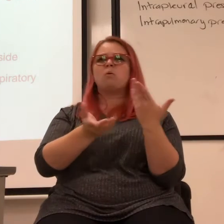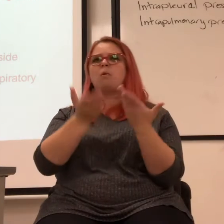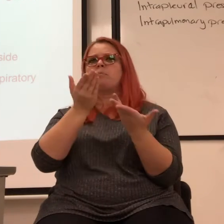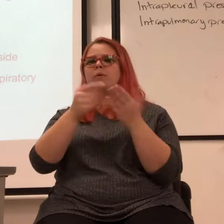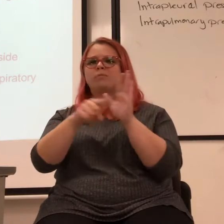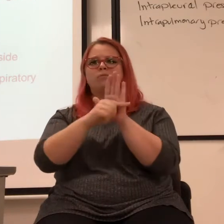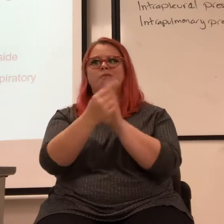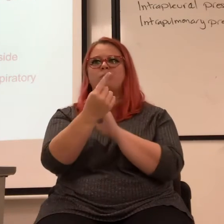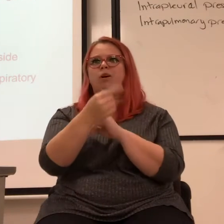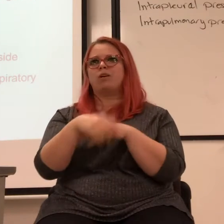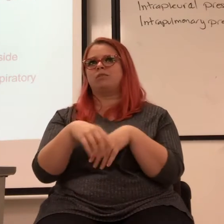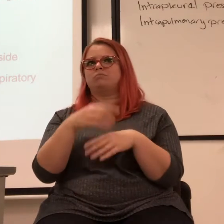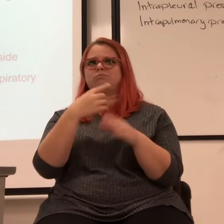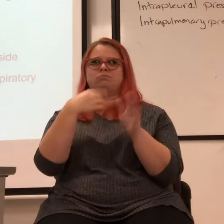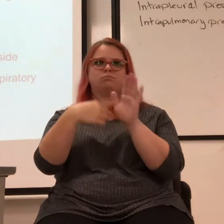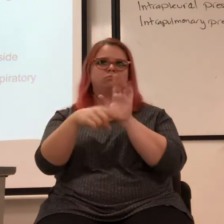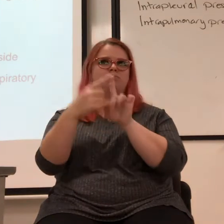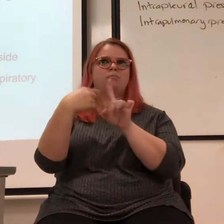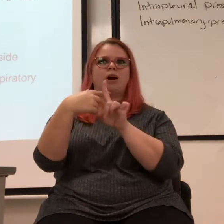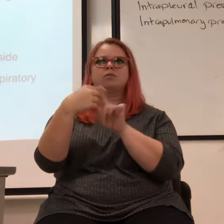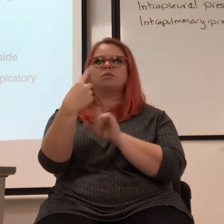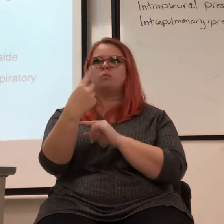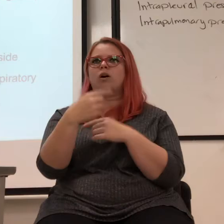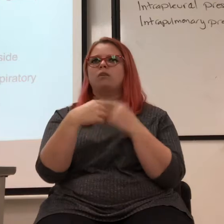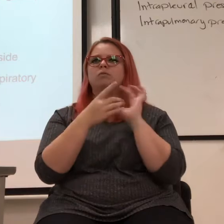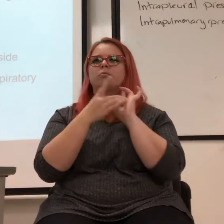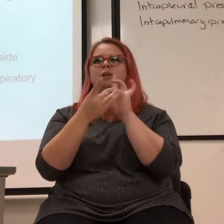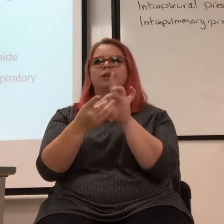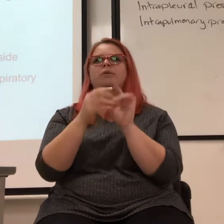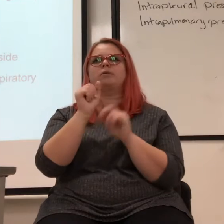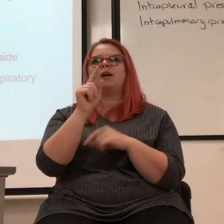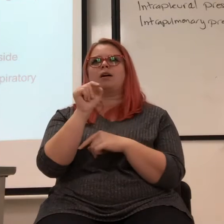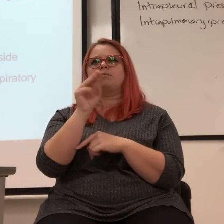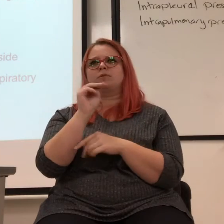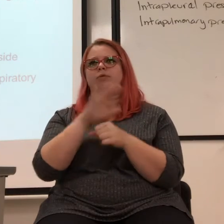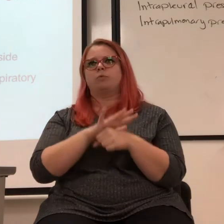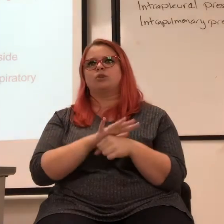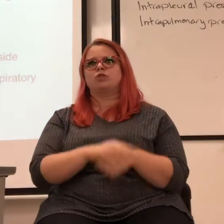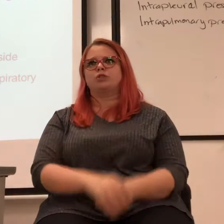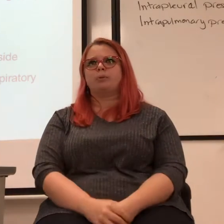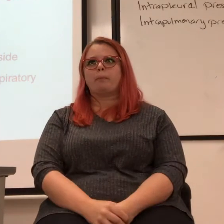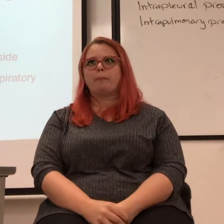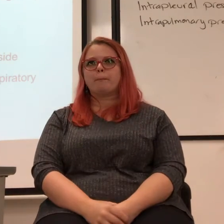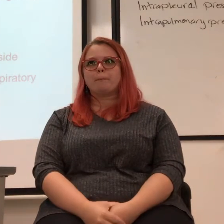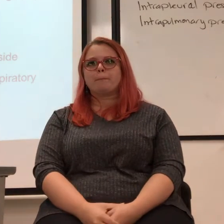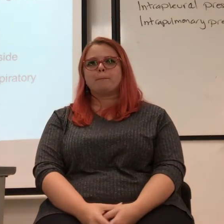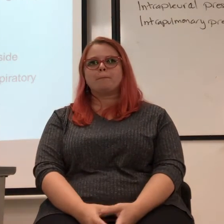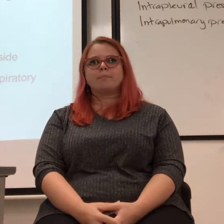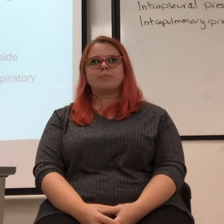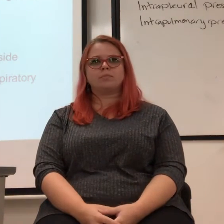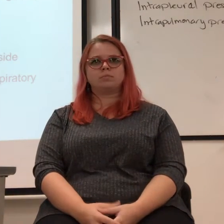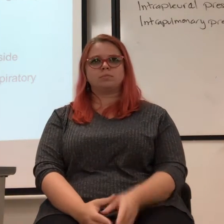could be -1, it could be +1 with respect to the atmospheric pressure.